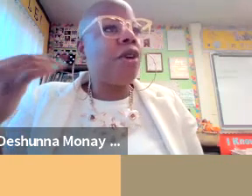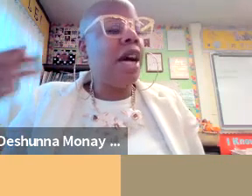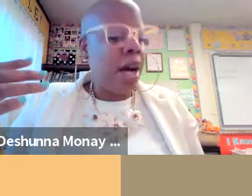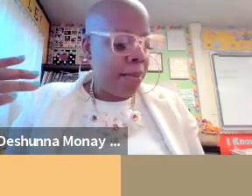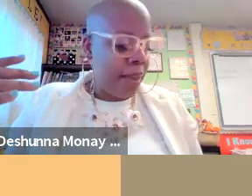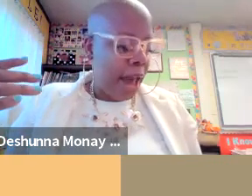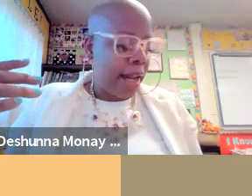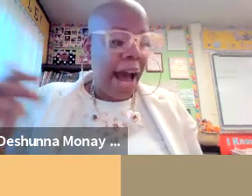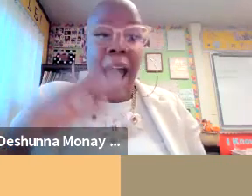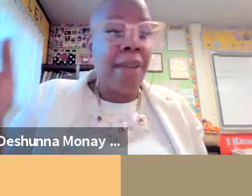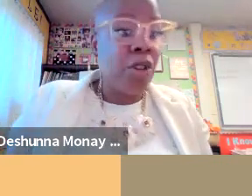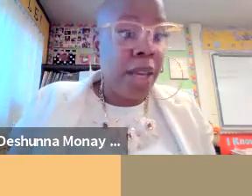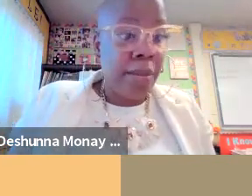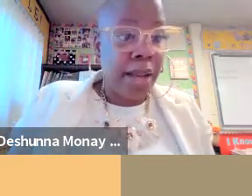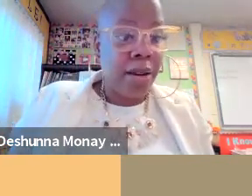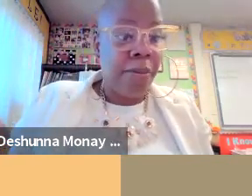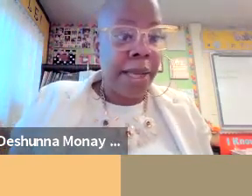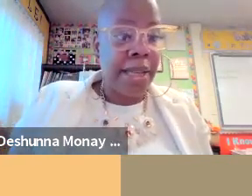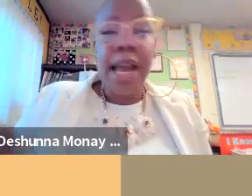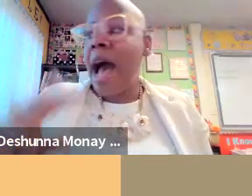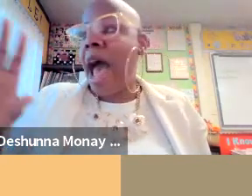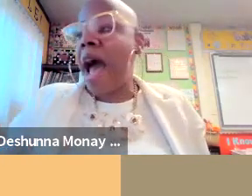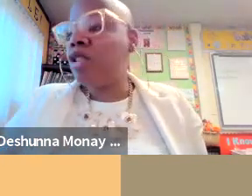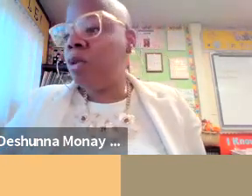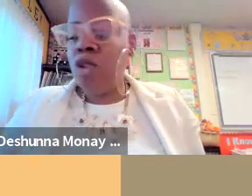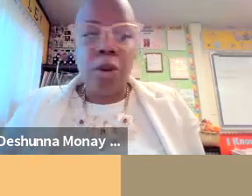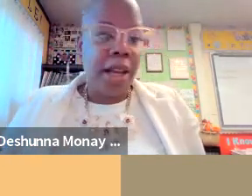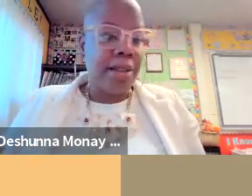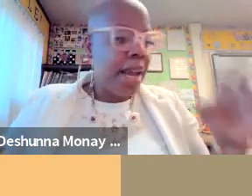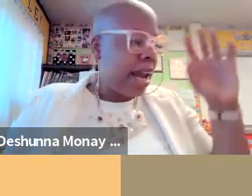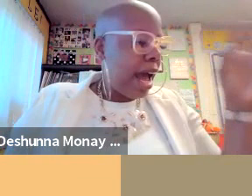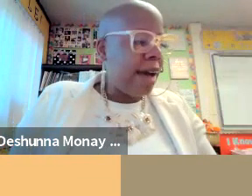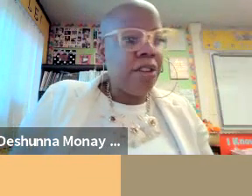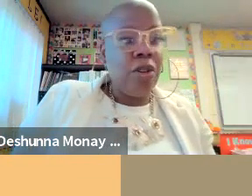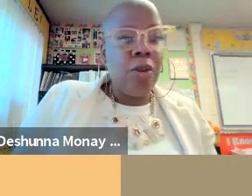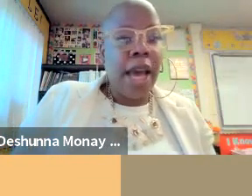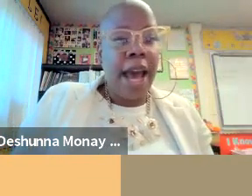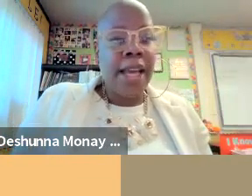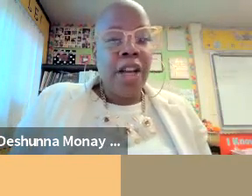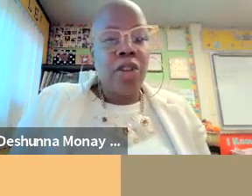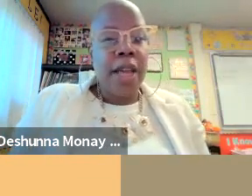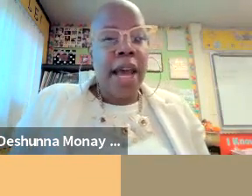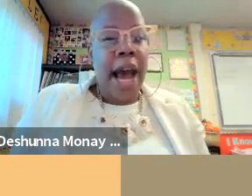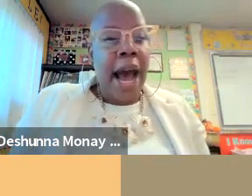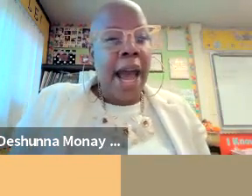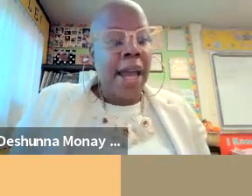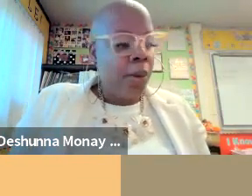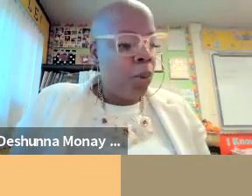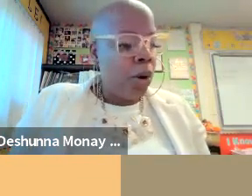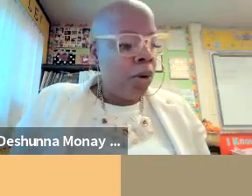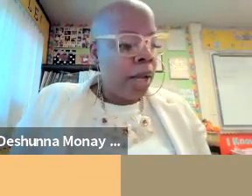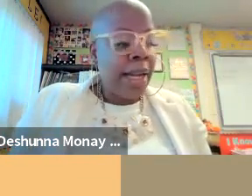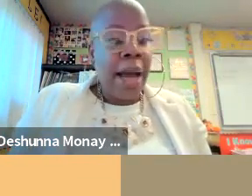to overcome that, I have to keep myself busy. I have to do this and I have to do that so that